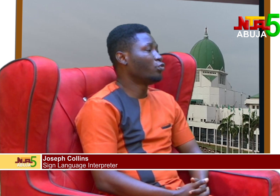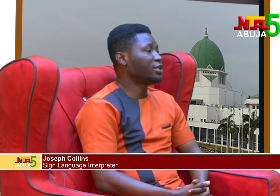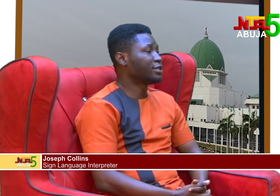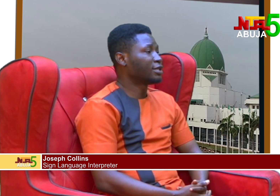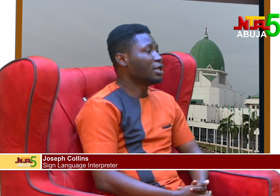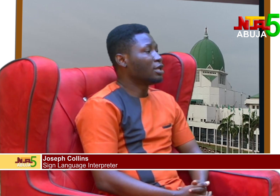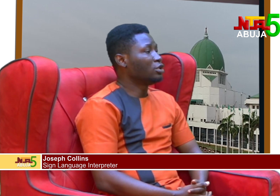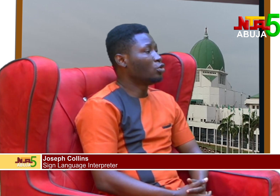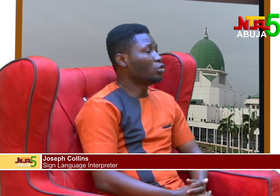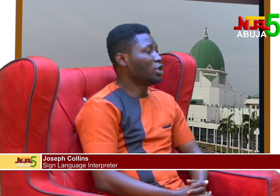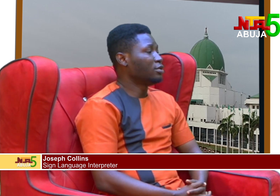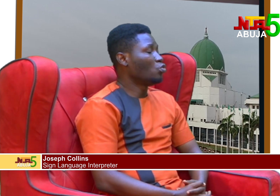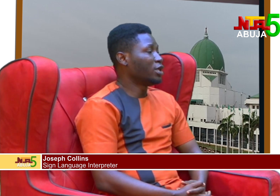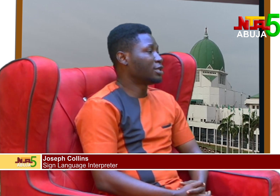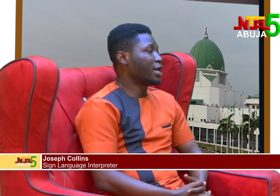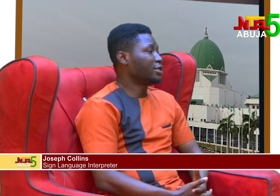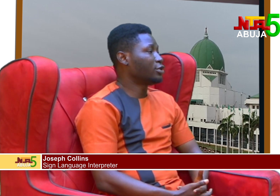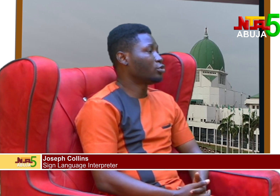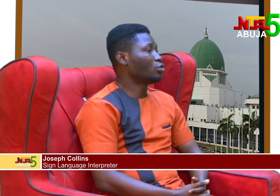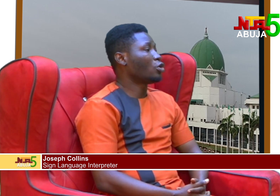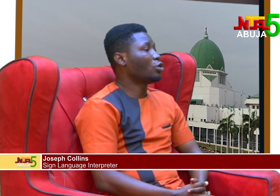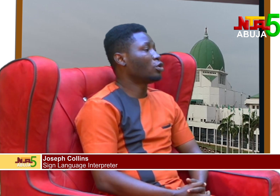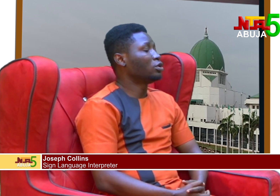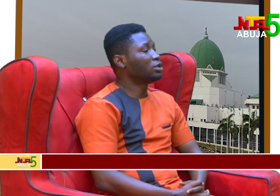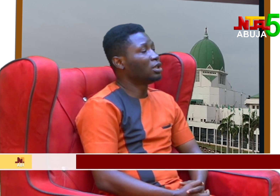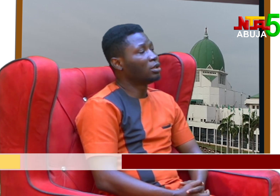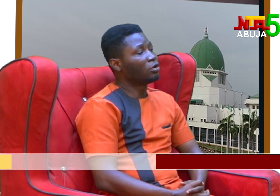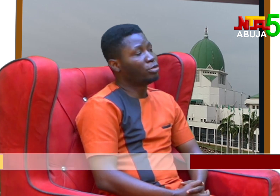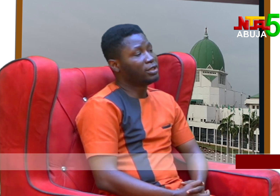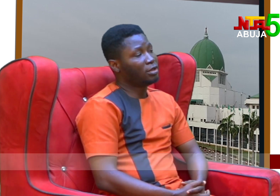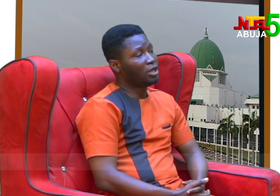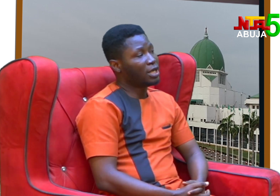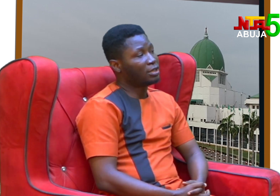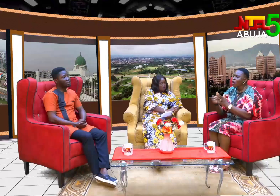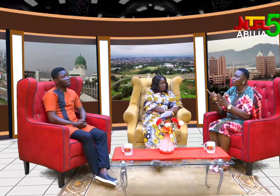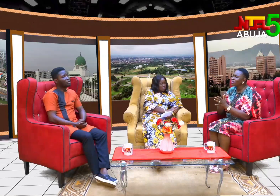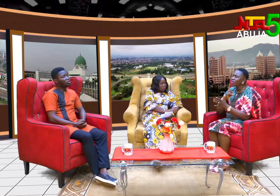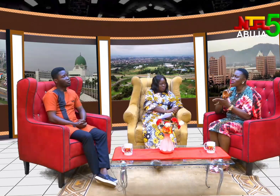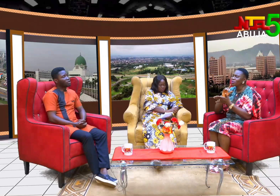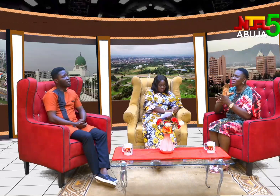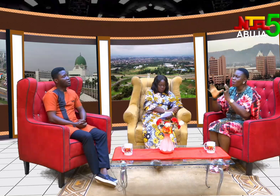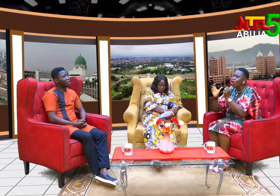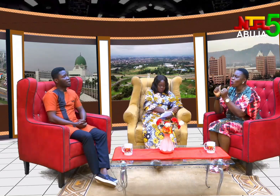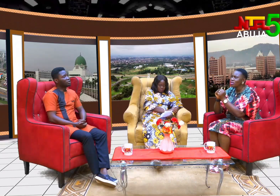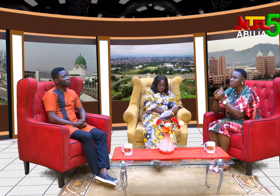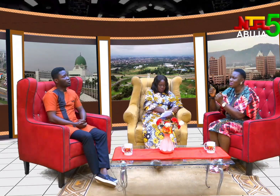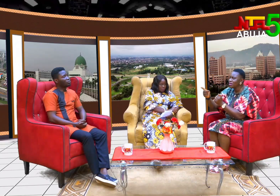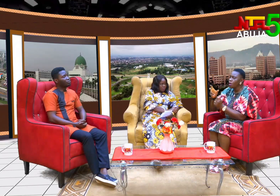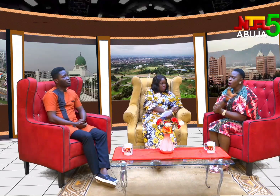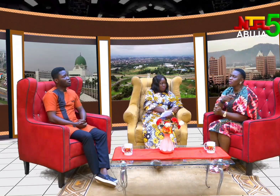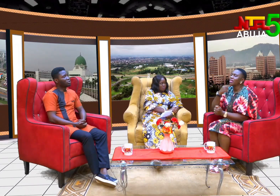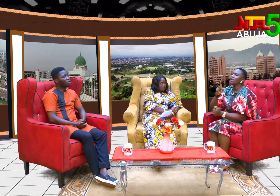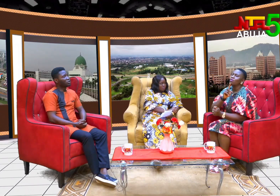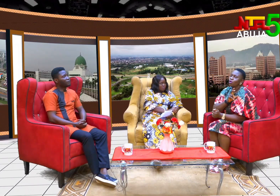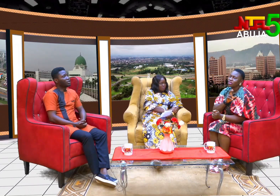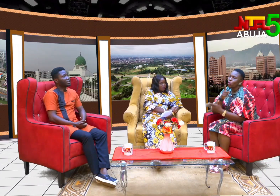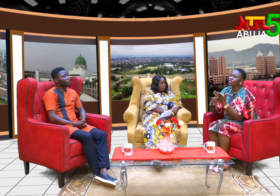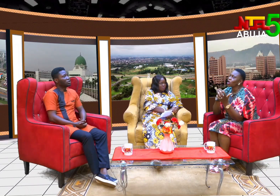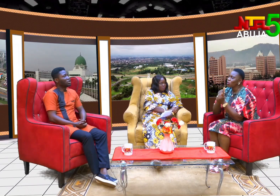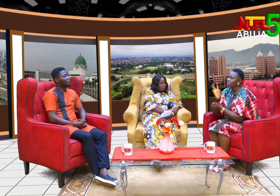raise in weeks like this to call on the policymakers to see how they can reach communication. For instance, when a deaf